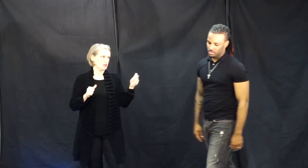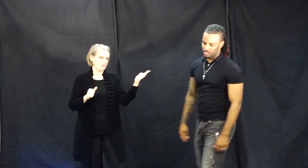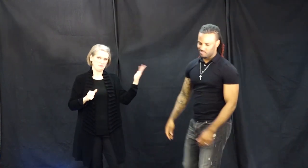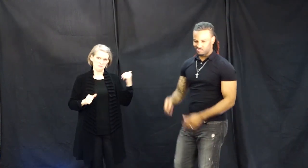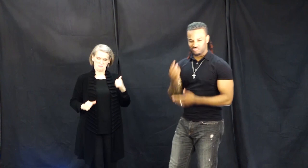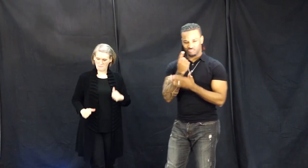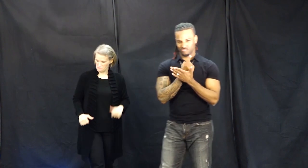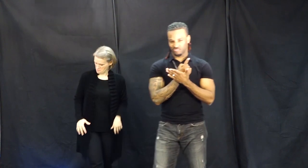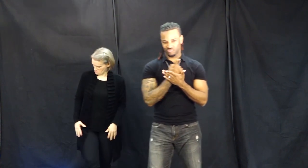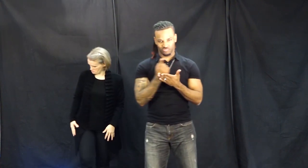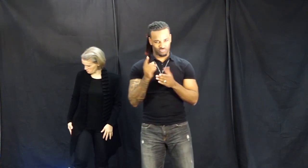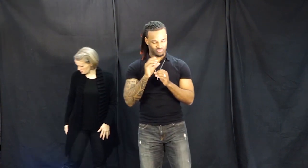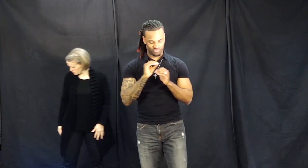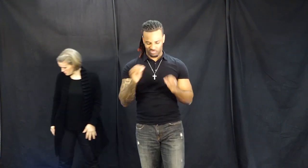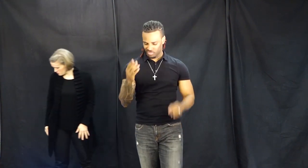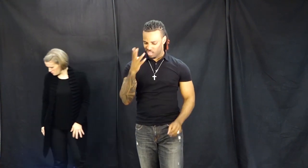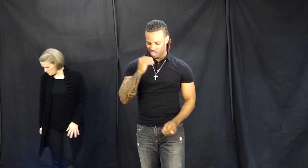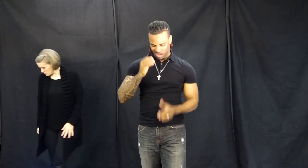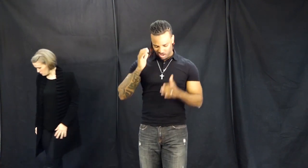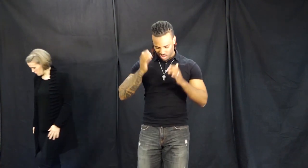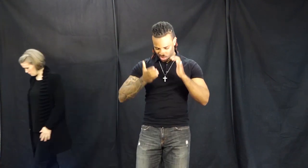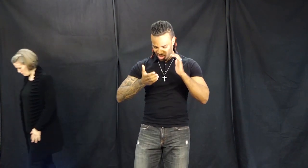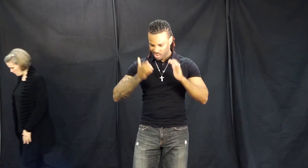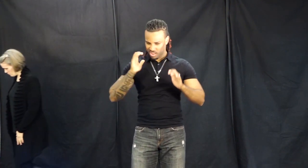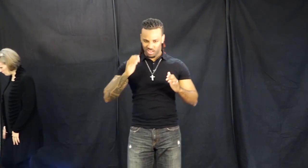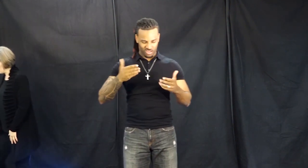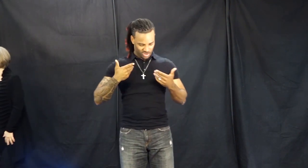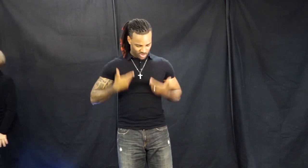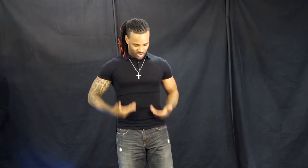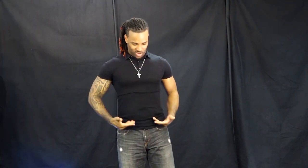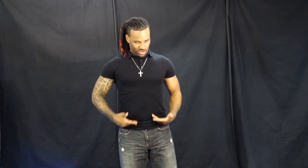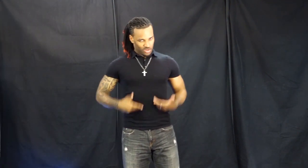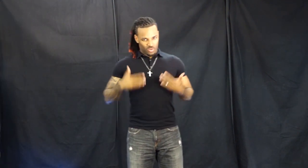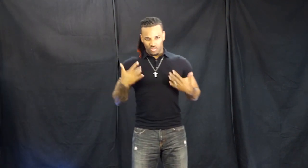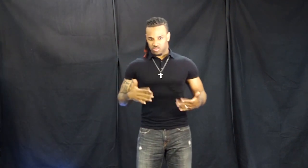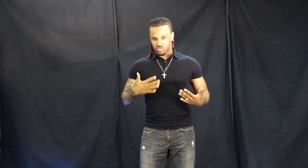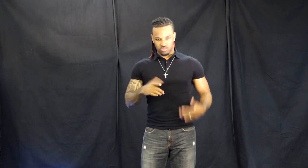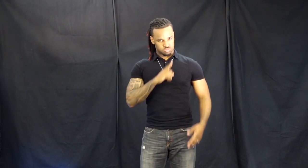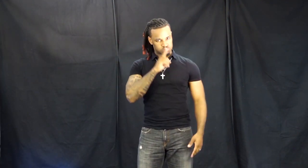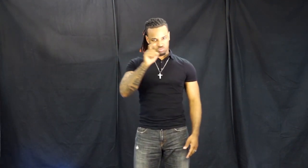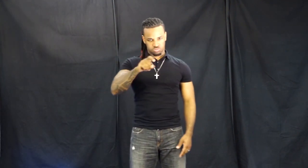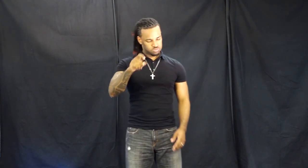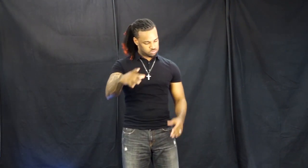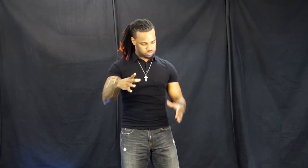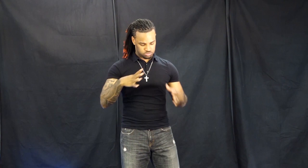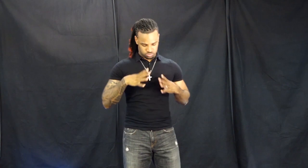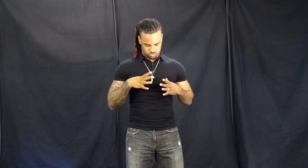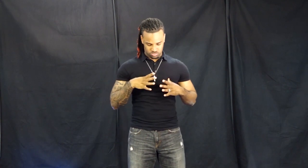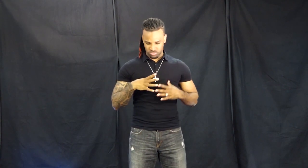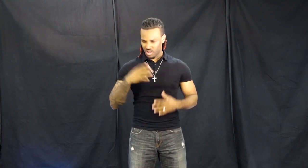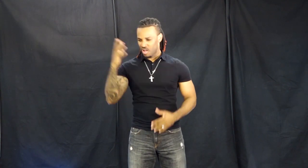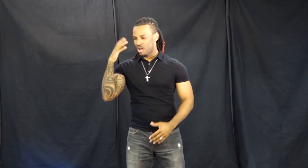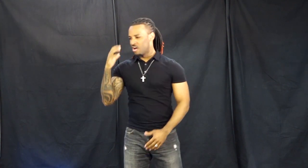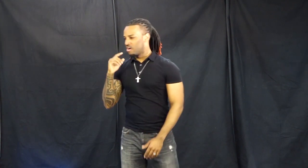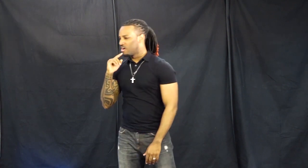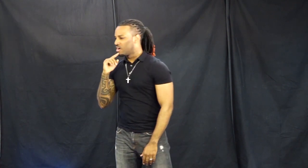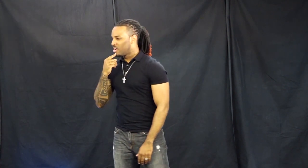I hadn't slept in a week, I was weak, I was awake. You've never seen a bastard orphan more in need of a break. Longing for